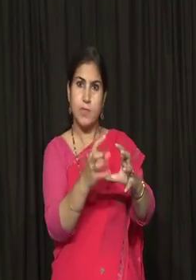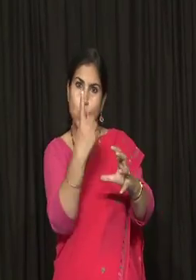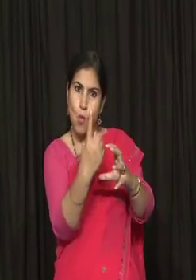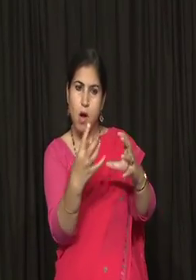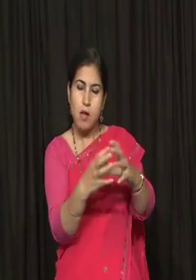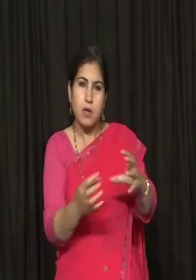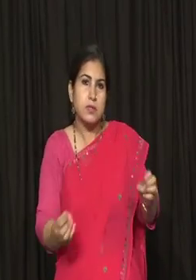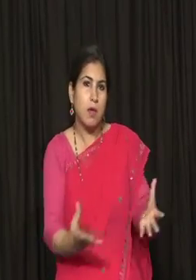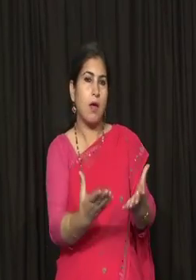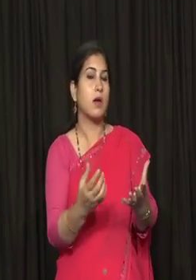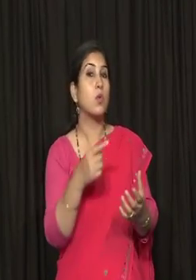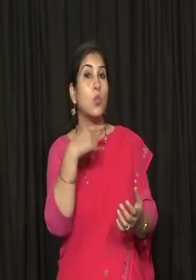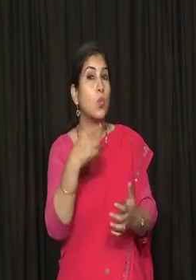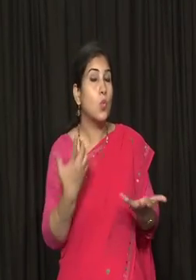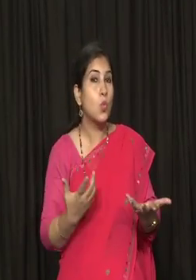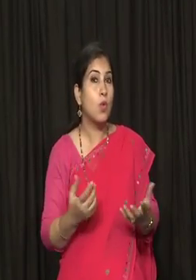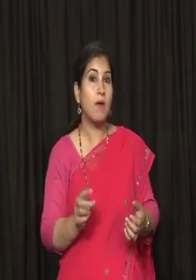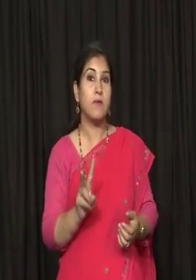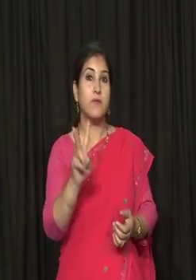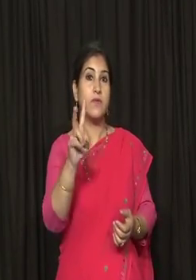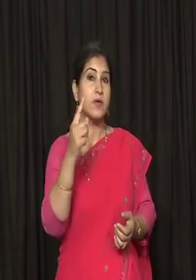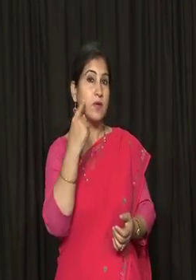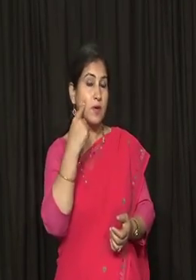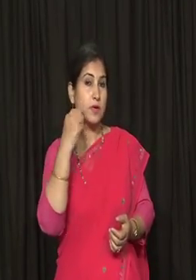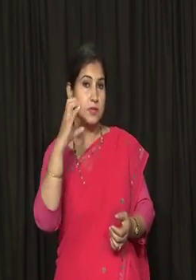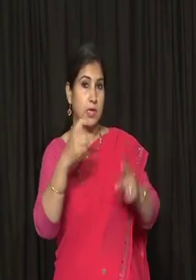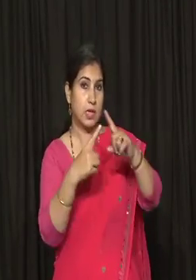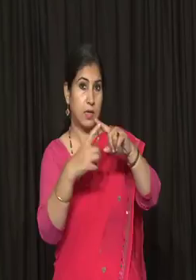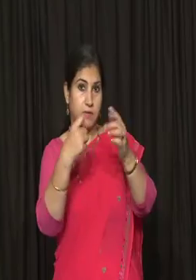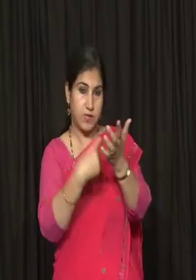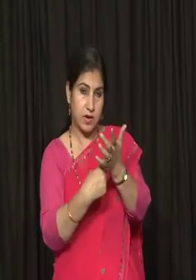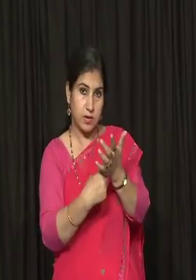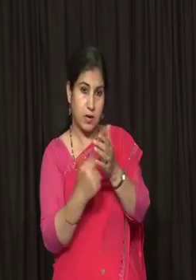was started by Victor Emmanuel.